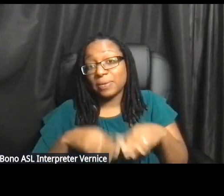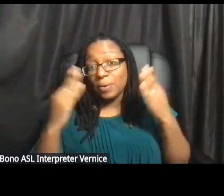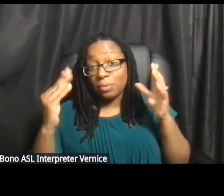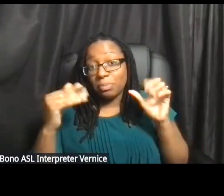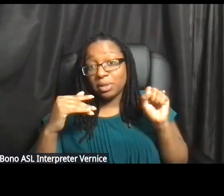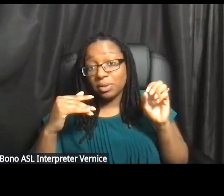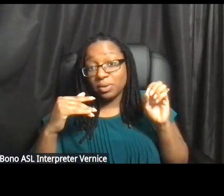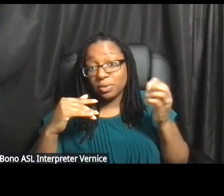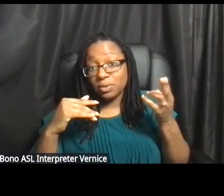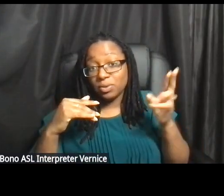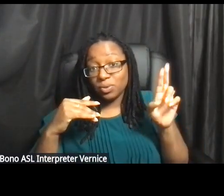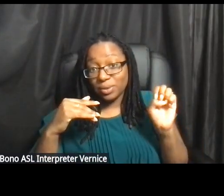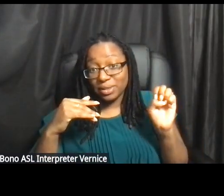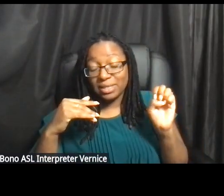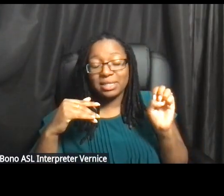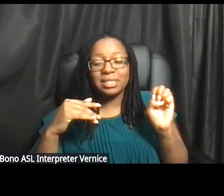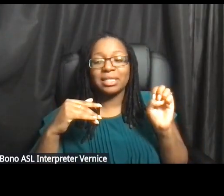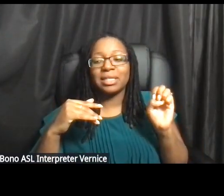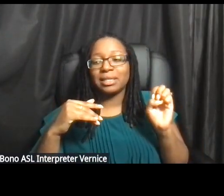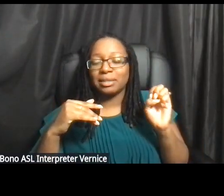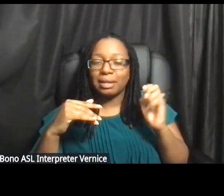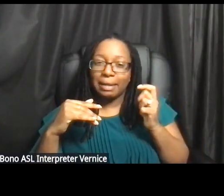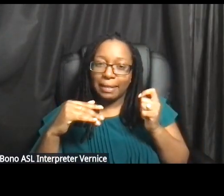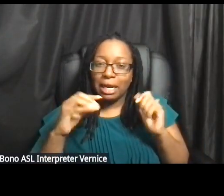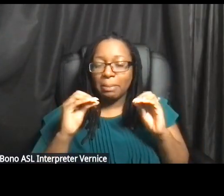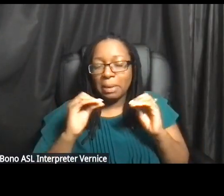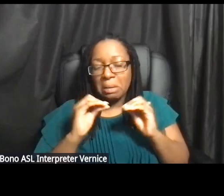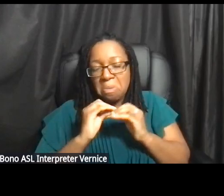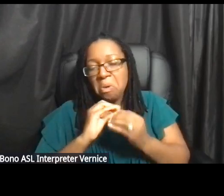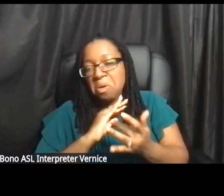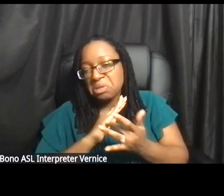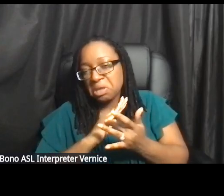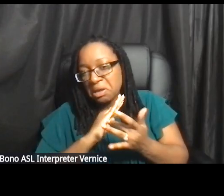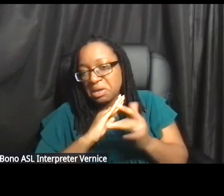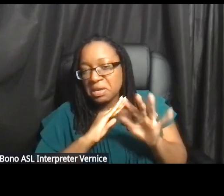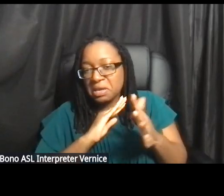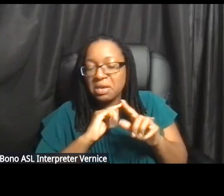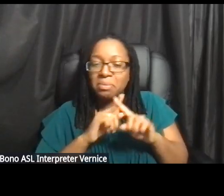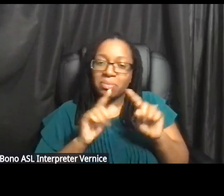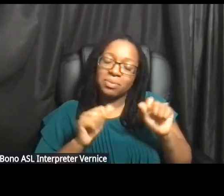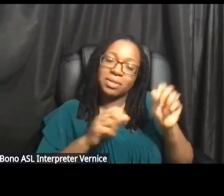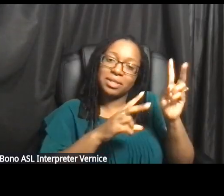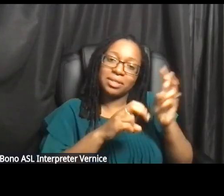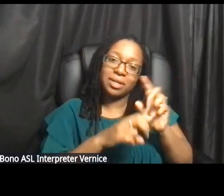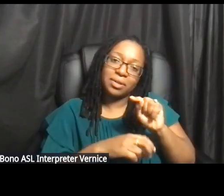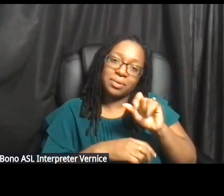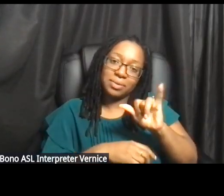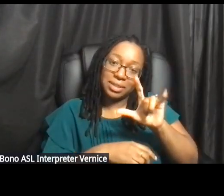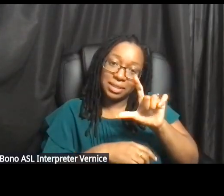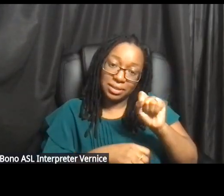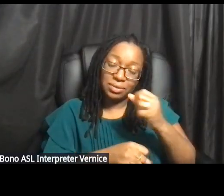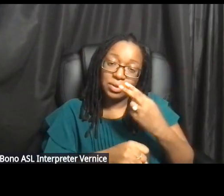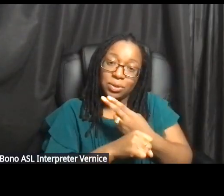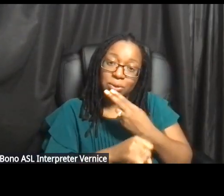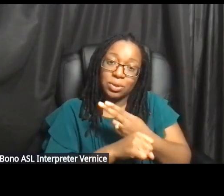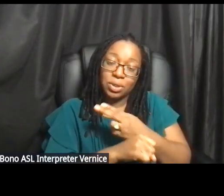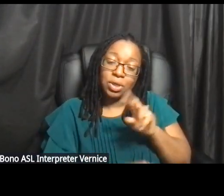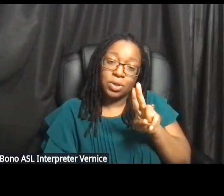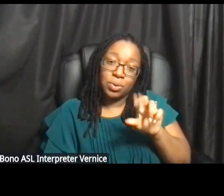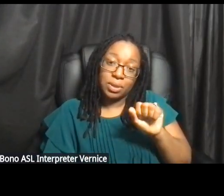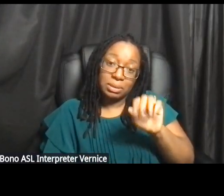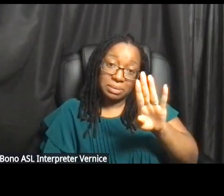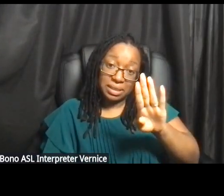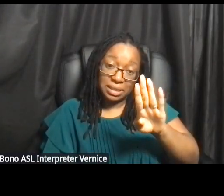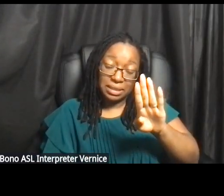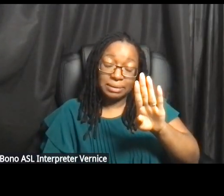And this is a little like, a little more techy, but you download Tails onto a USB drive. And